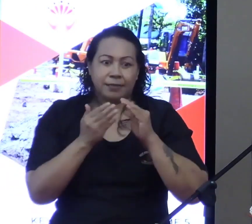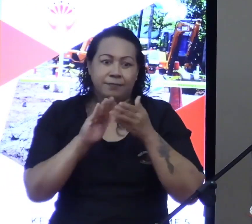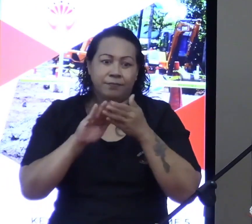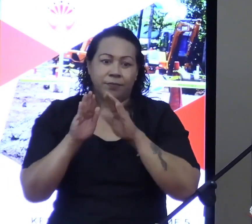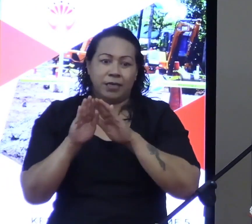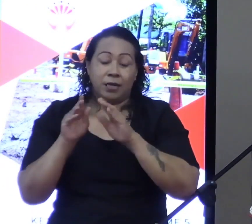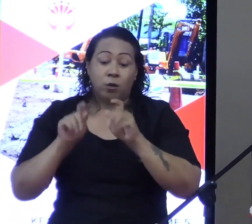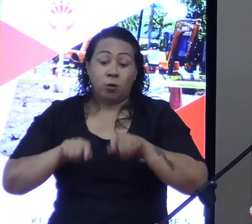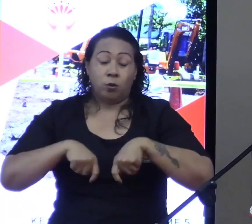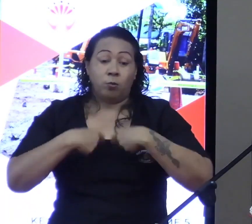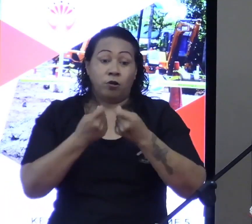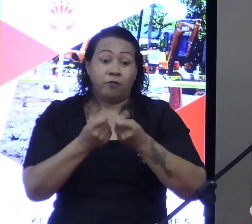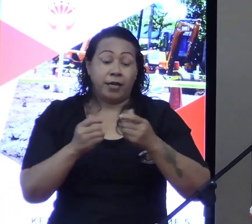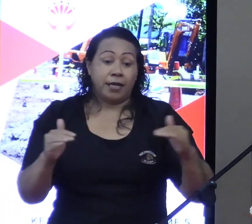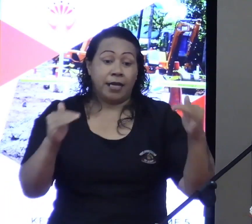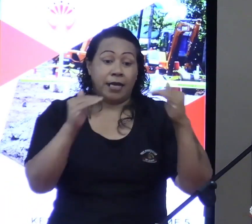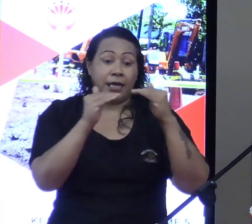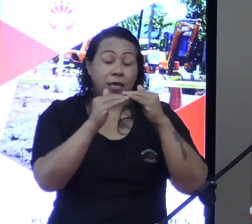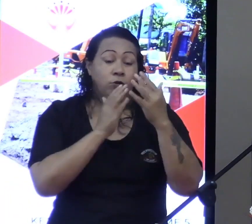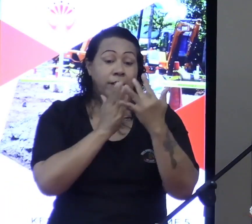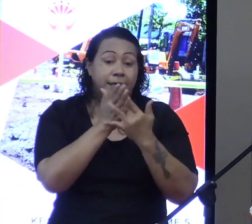access to opportunities.